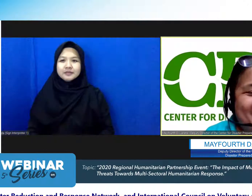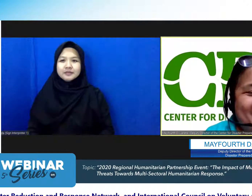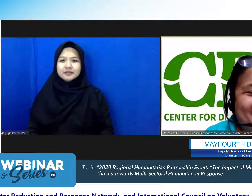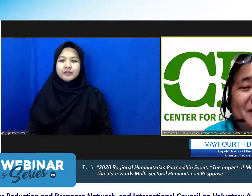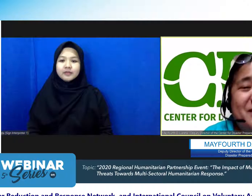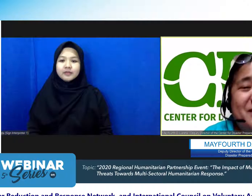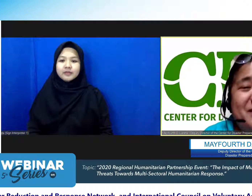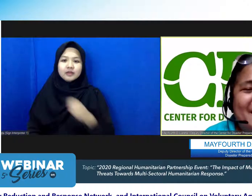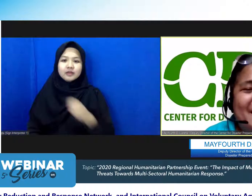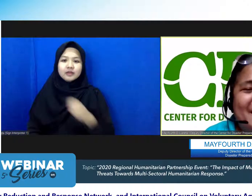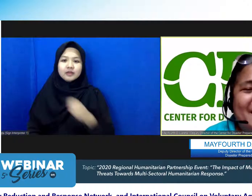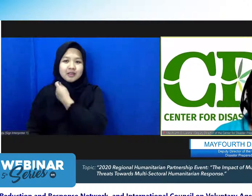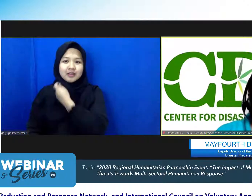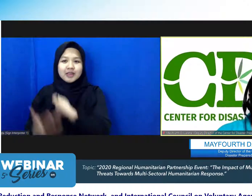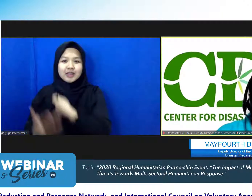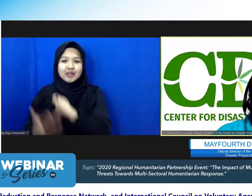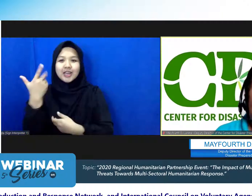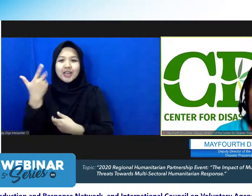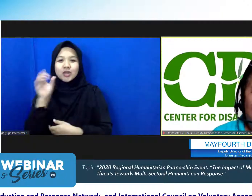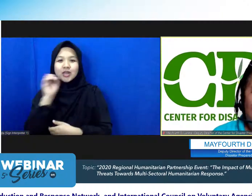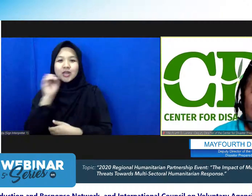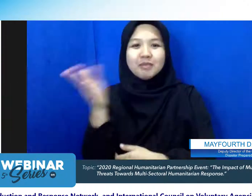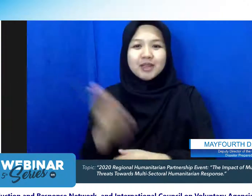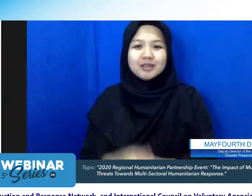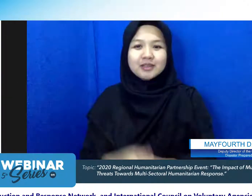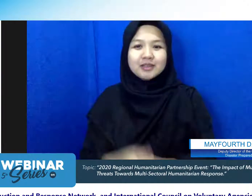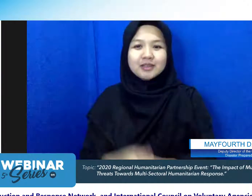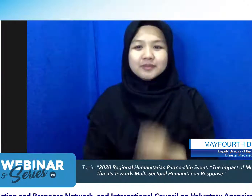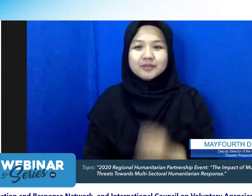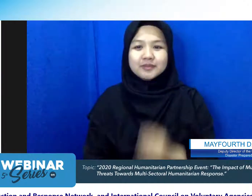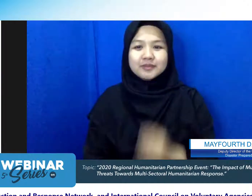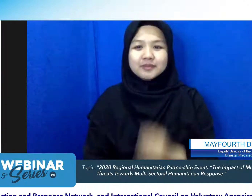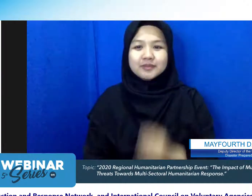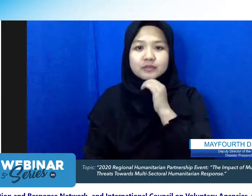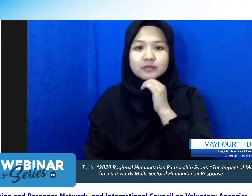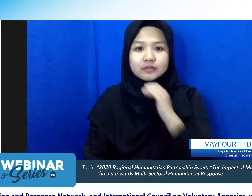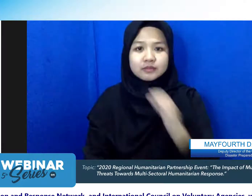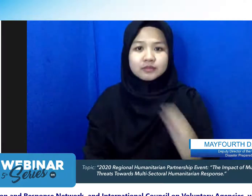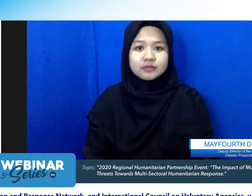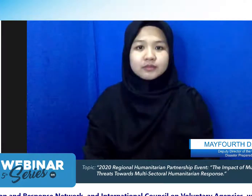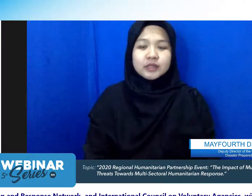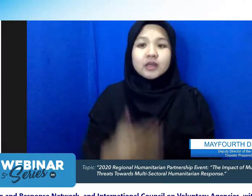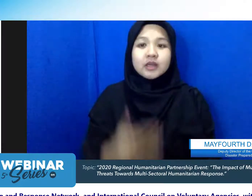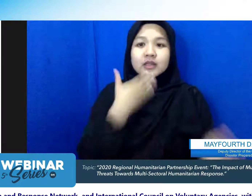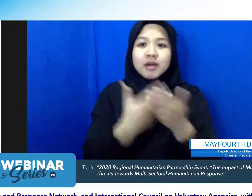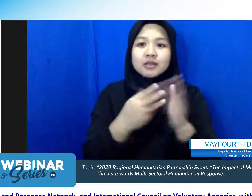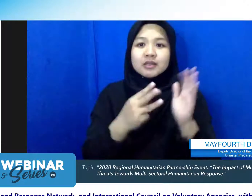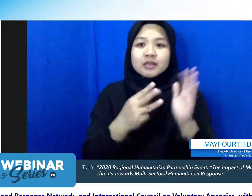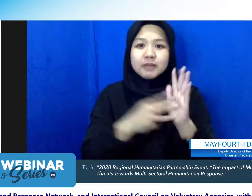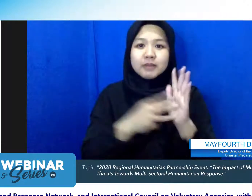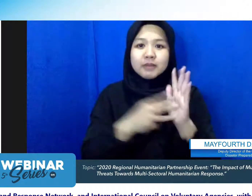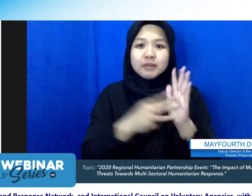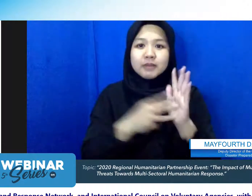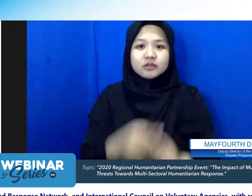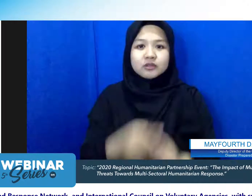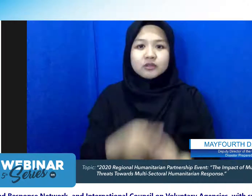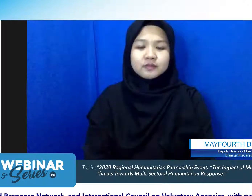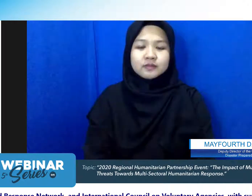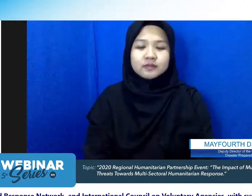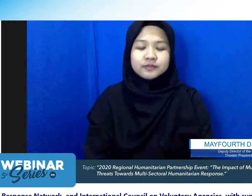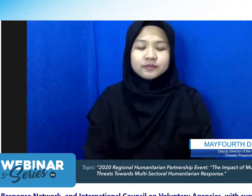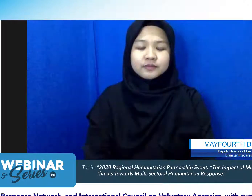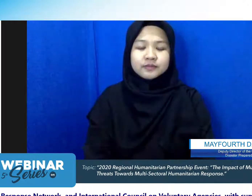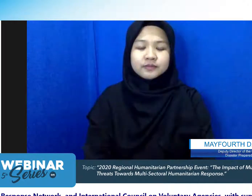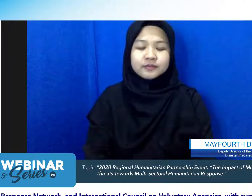with what she had said, sorry. Yes. Thanks so much. Thanks so much, Mayforth. I agree with that. Are there any